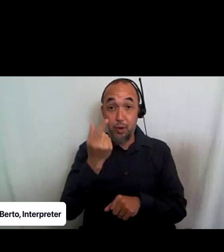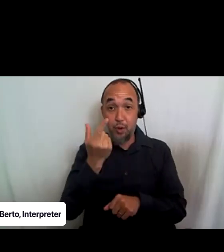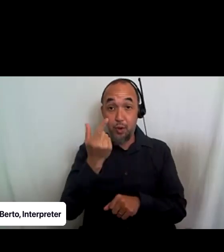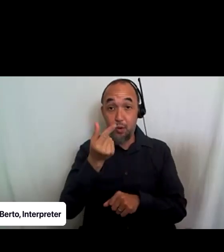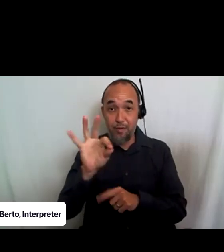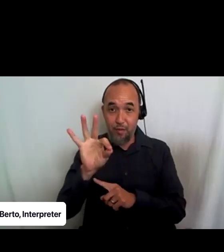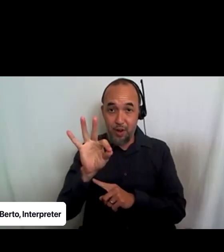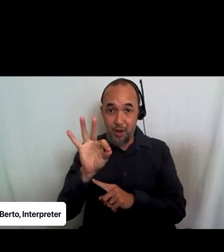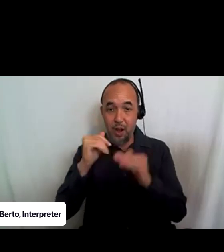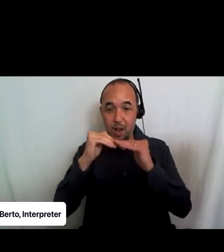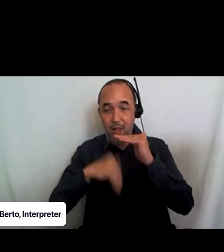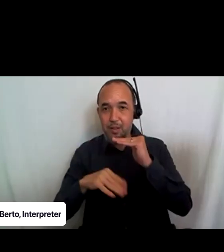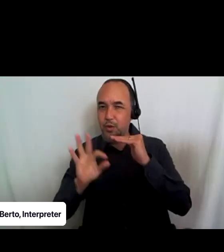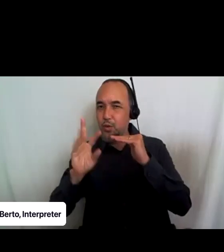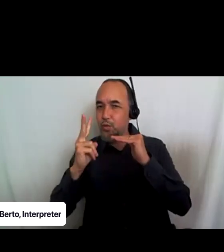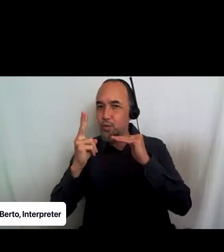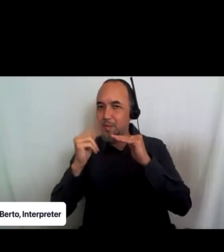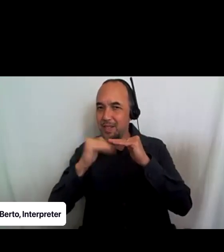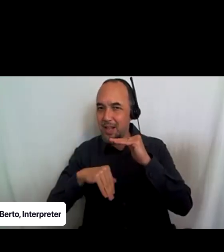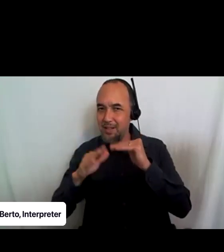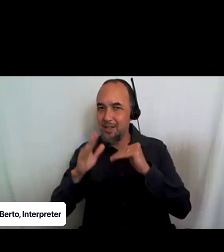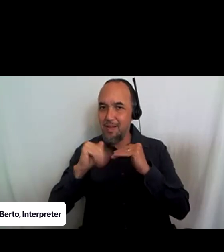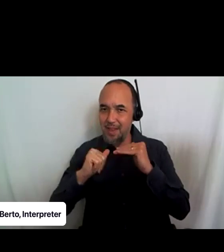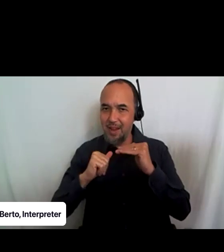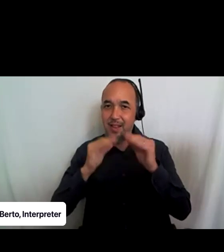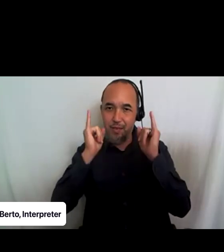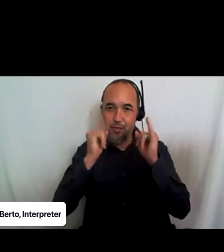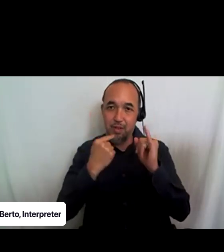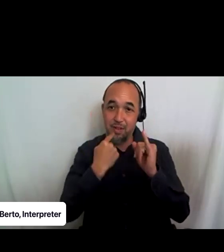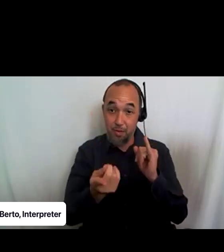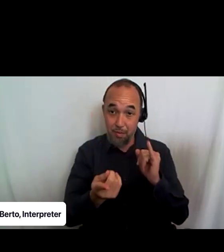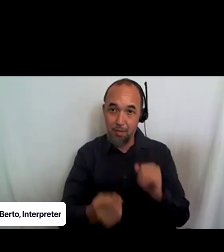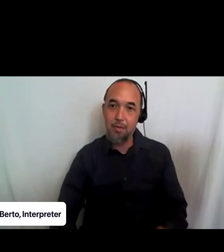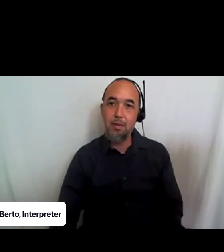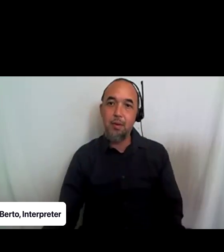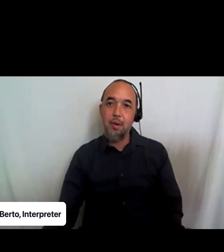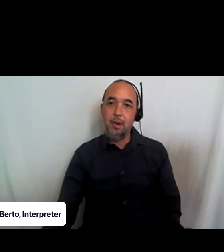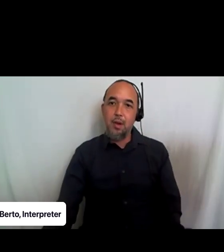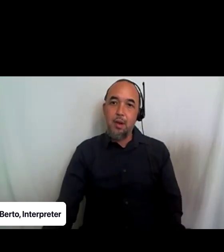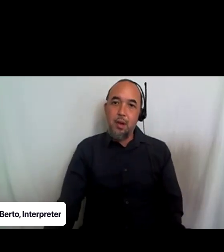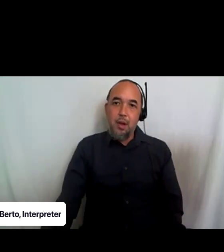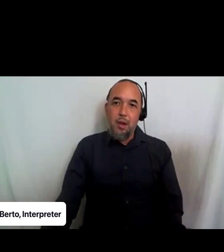dente instructions say. All right. So I'm going to add my macaroni through the boiling water.